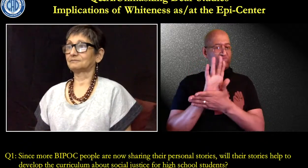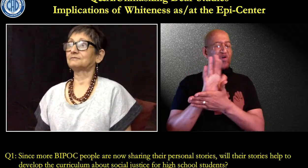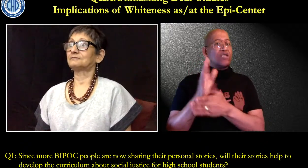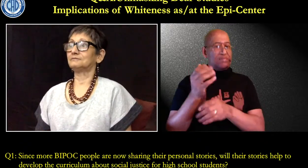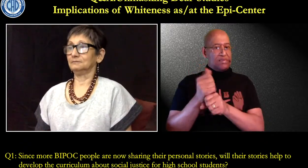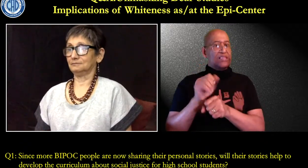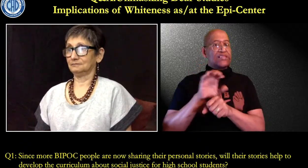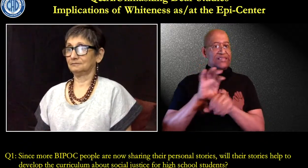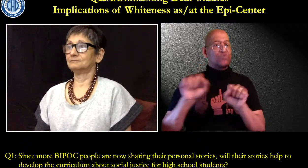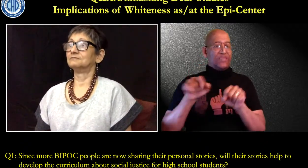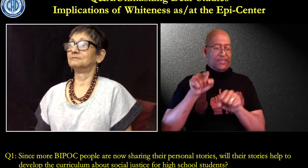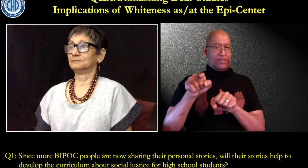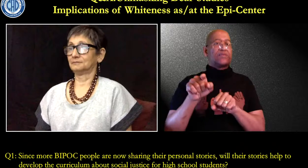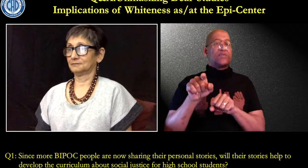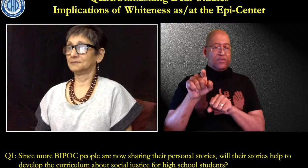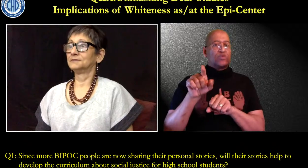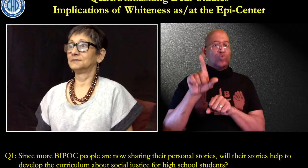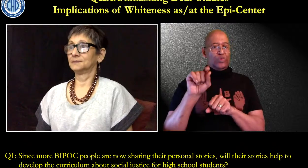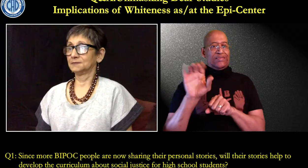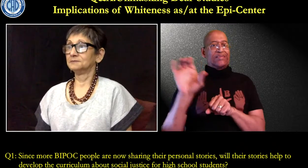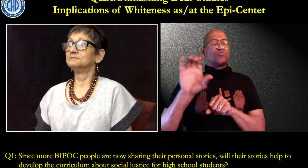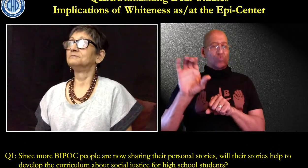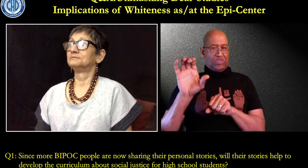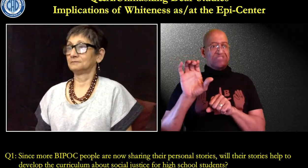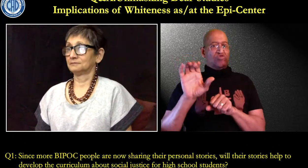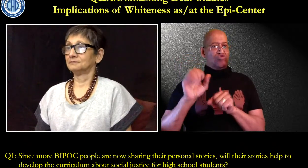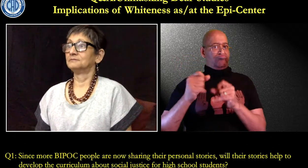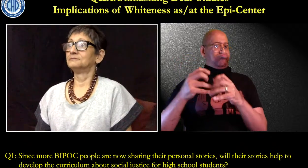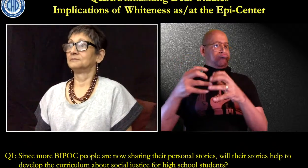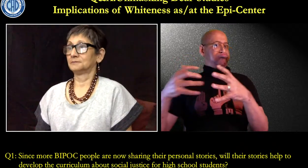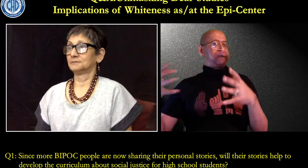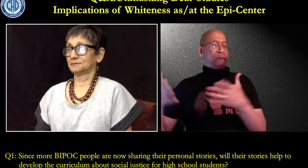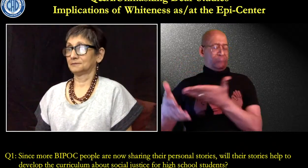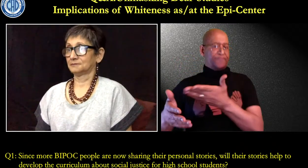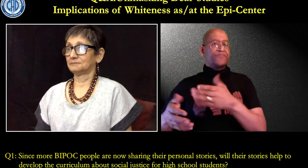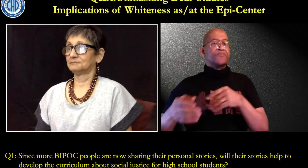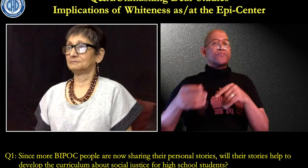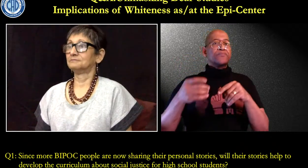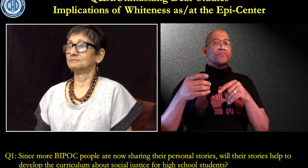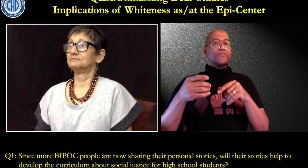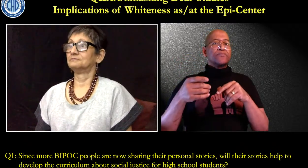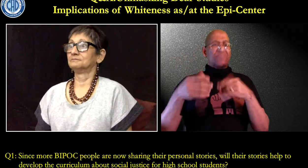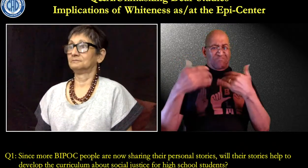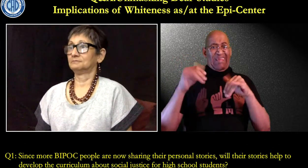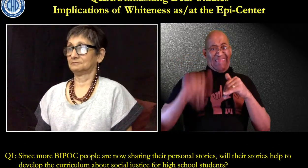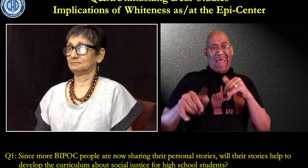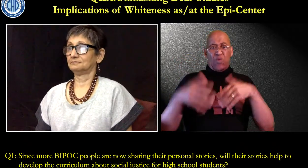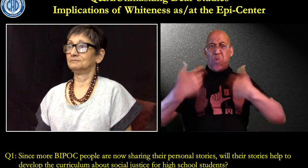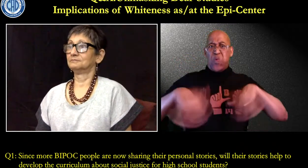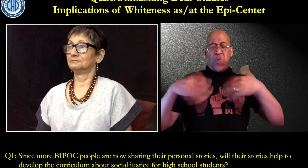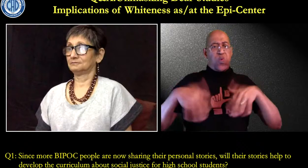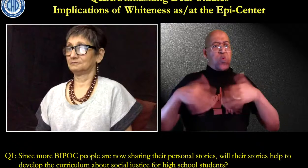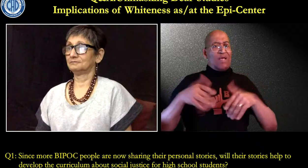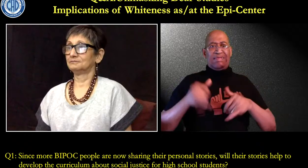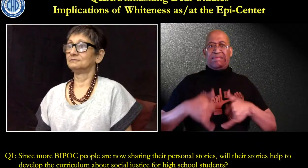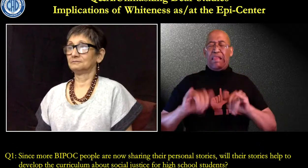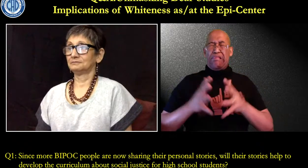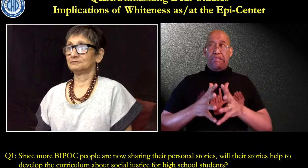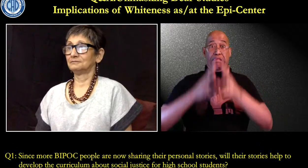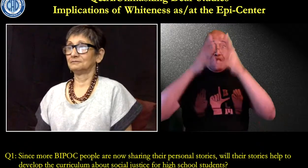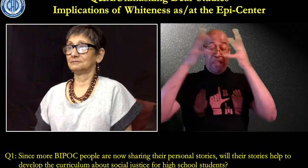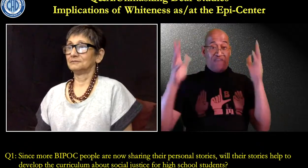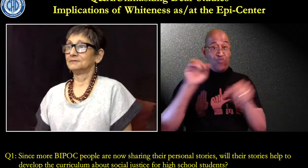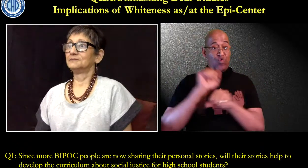well, the 1900s, and the schools that were developed there with the president and how it grew with the deaf